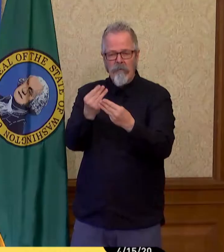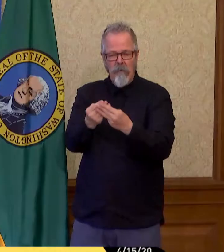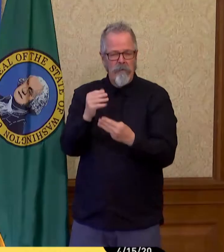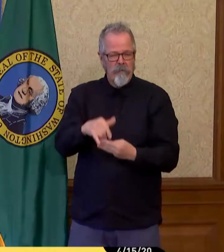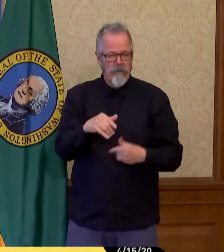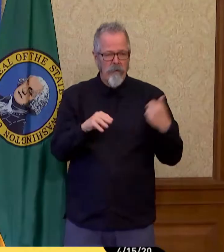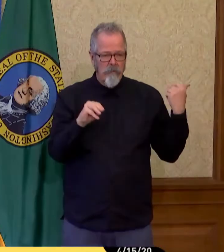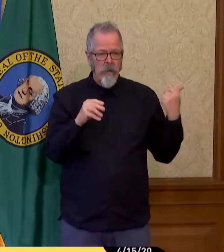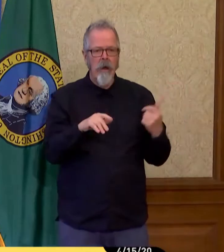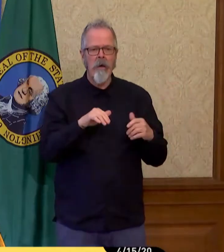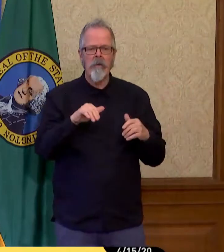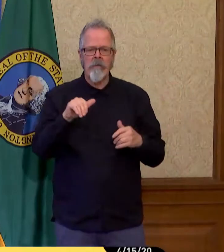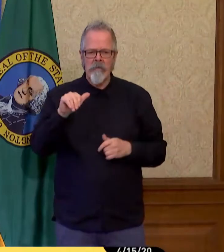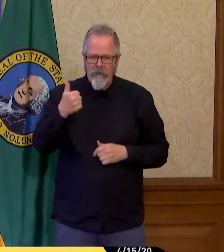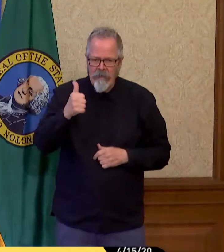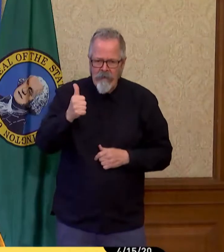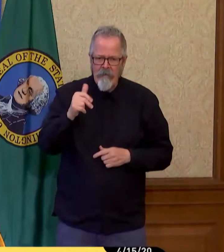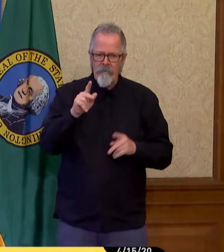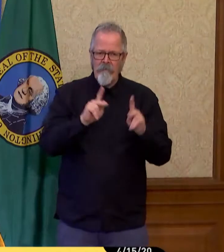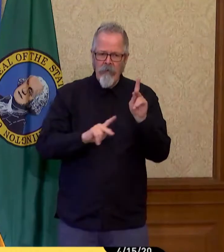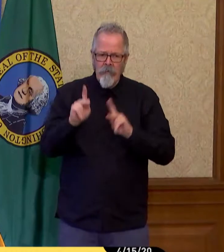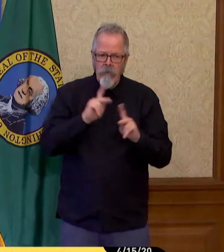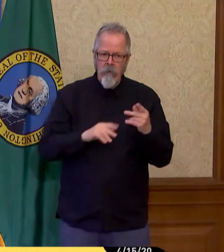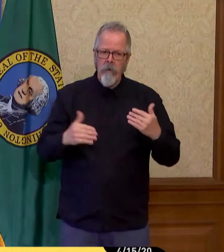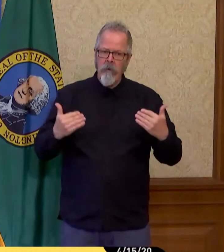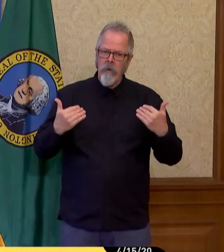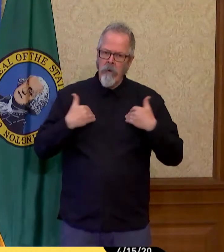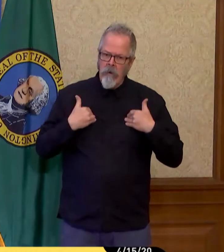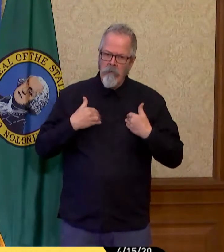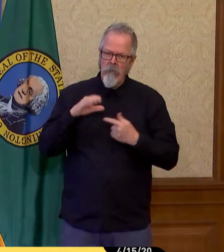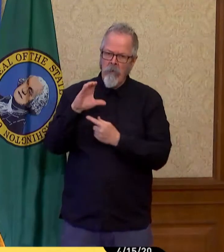Why has nothing happened? Well, we want to make sure we release the right